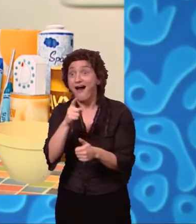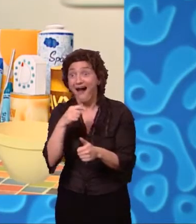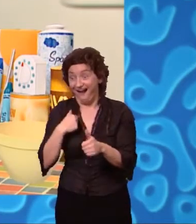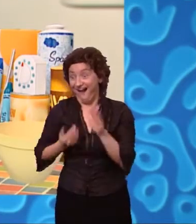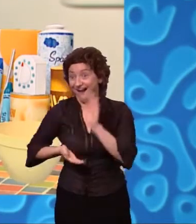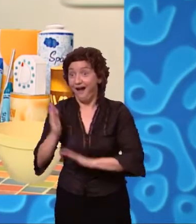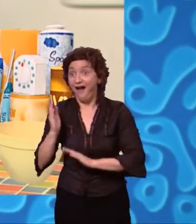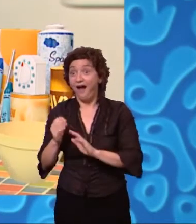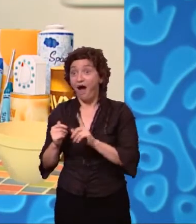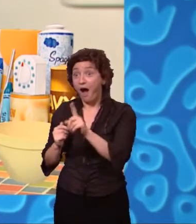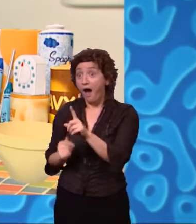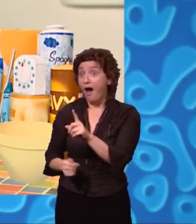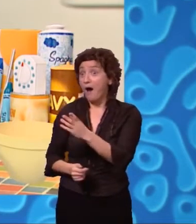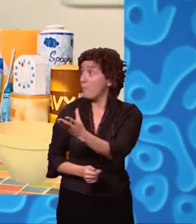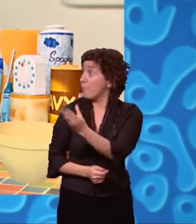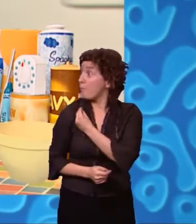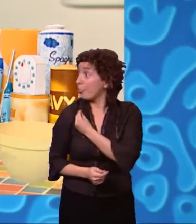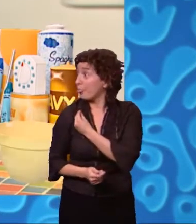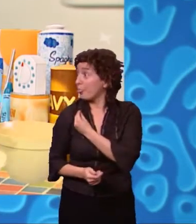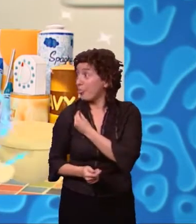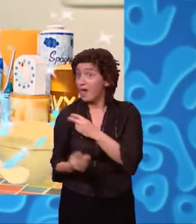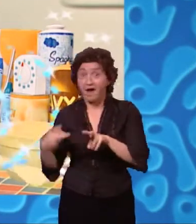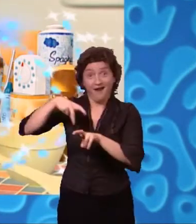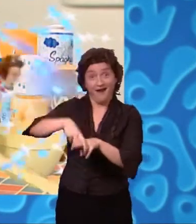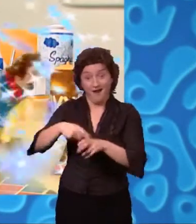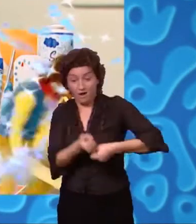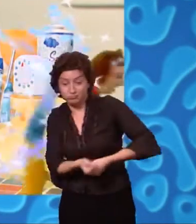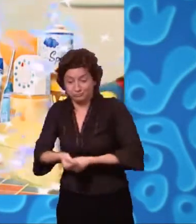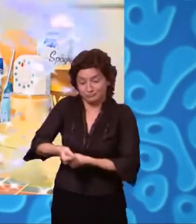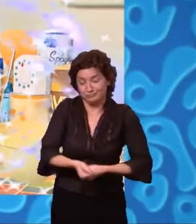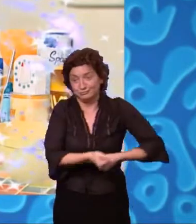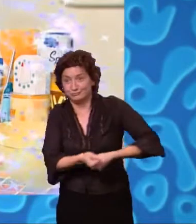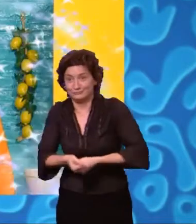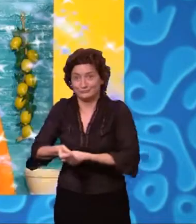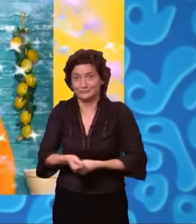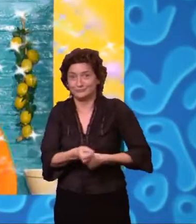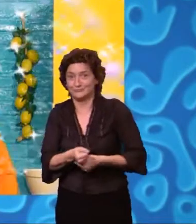Hey, why don't you come along too? Way!